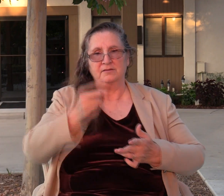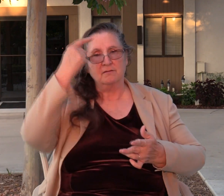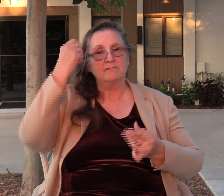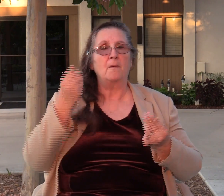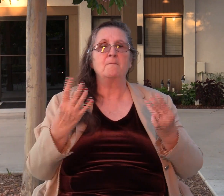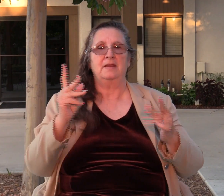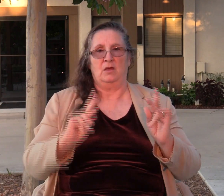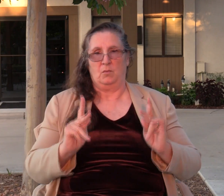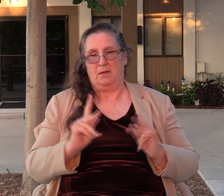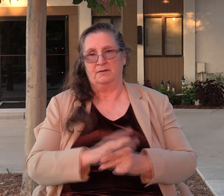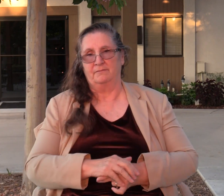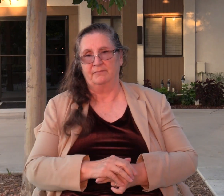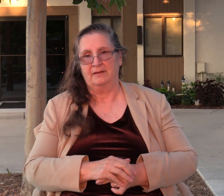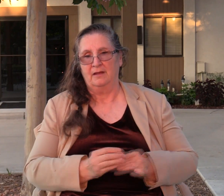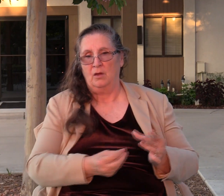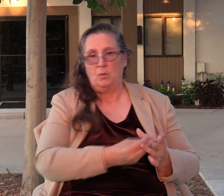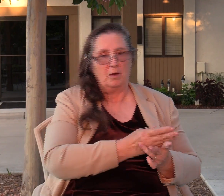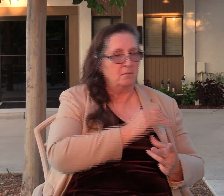You see, brambles don't come to serve.